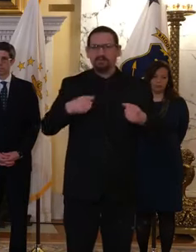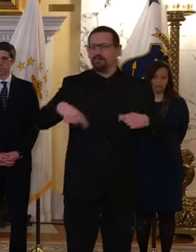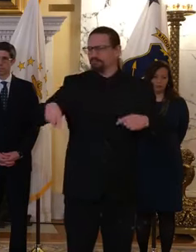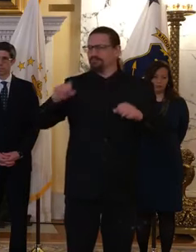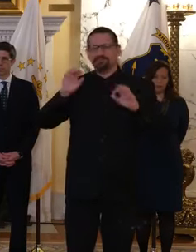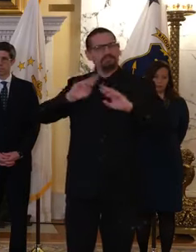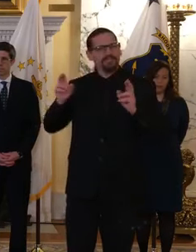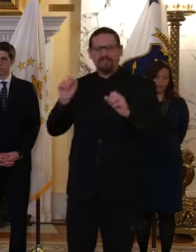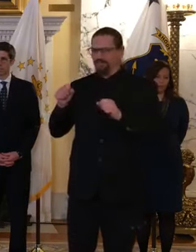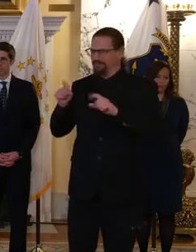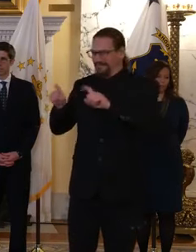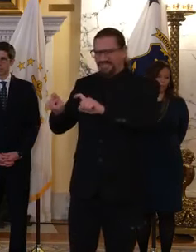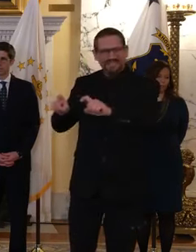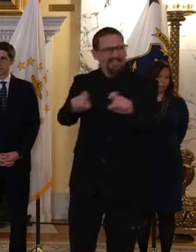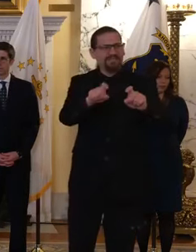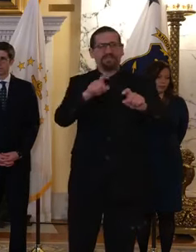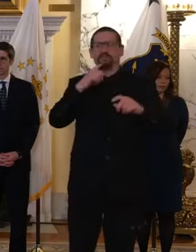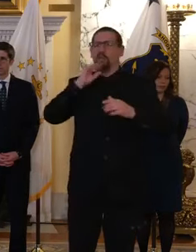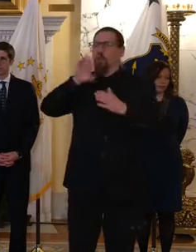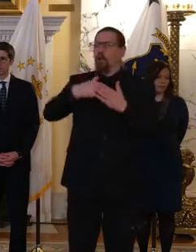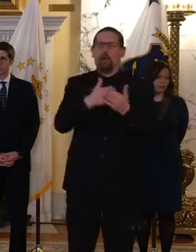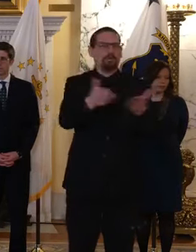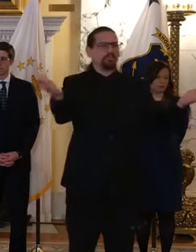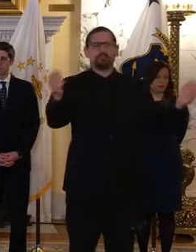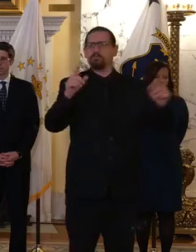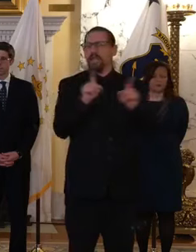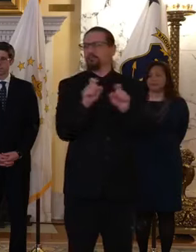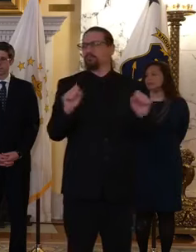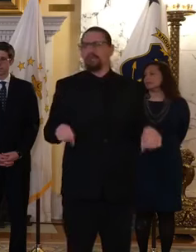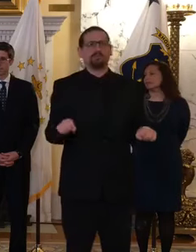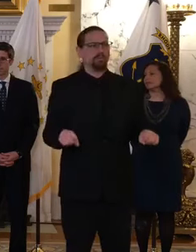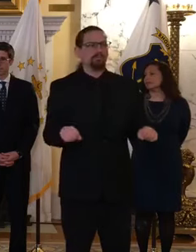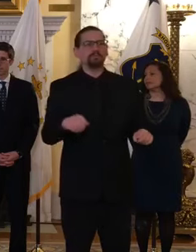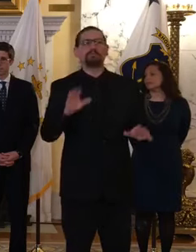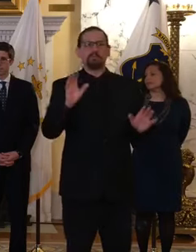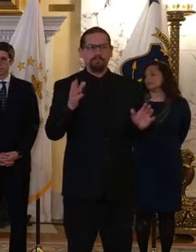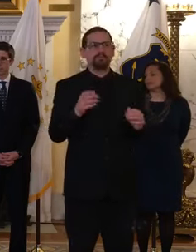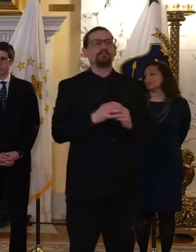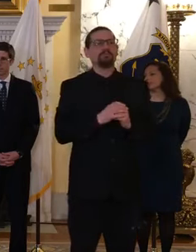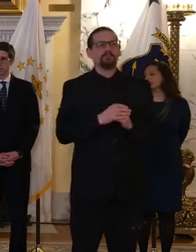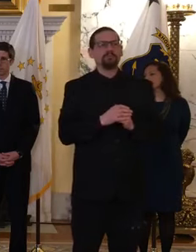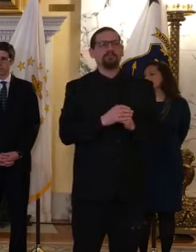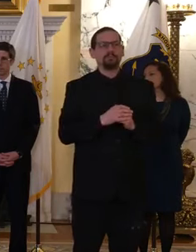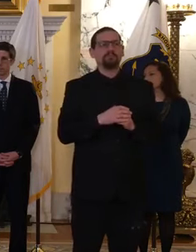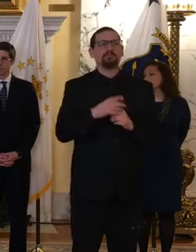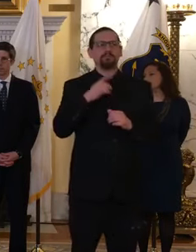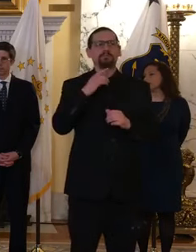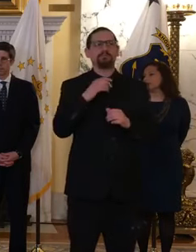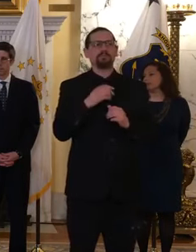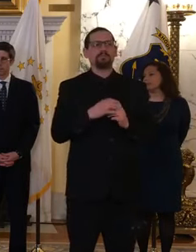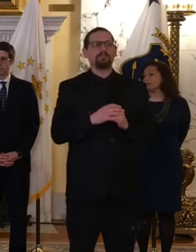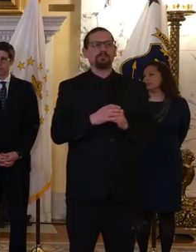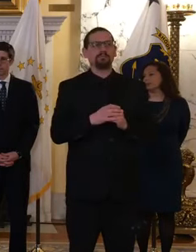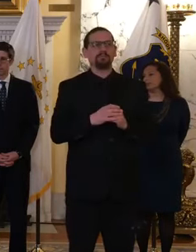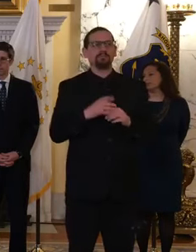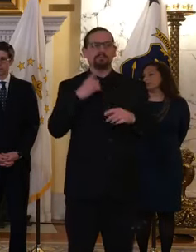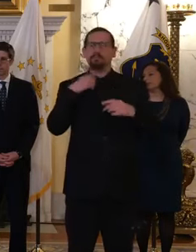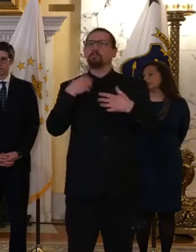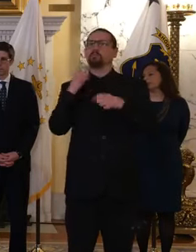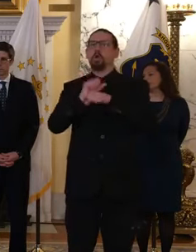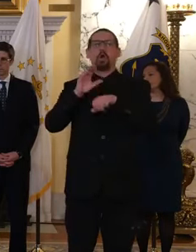of as many people as possible. We are also working very hard to get the rapid point of care